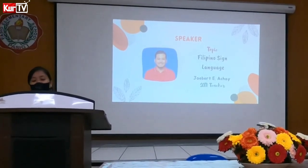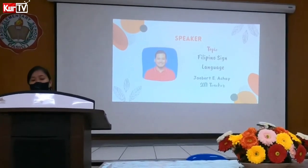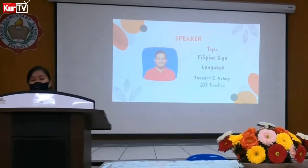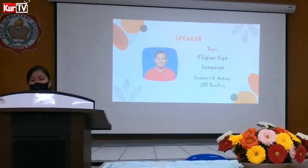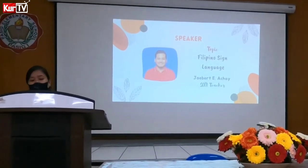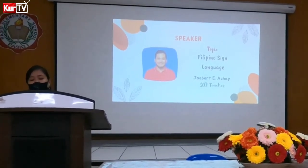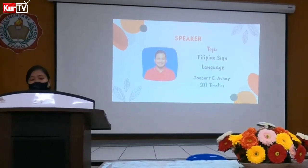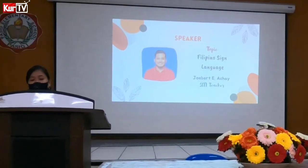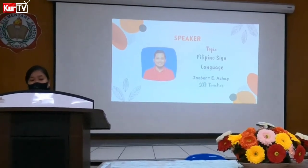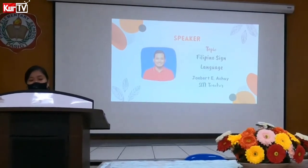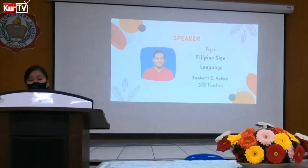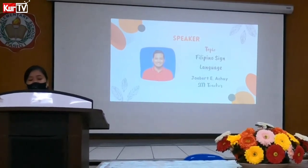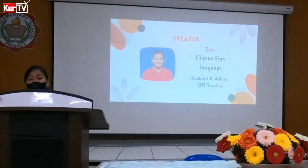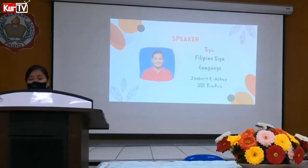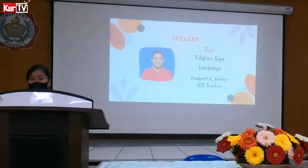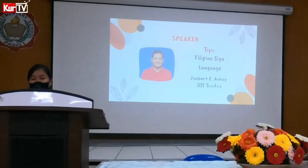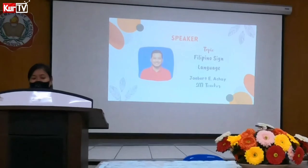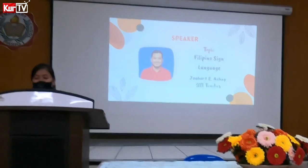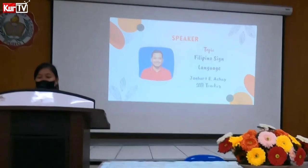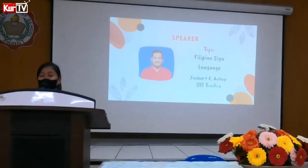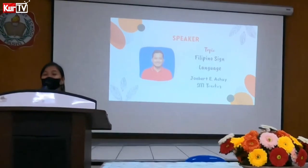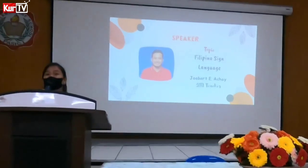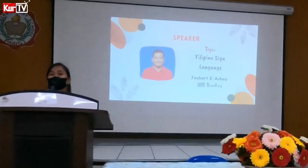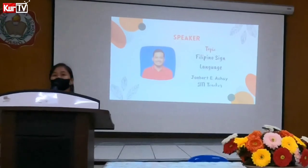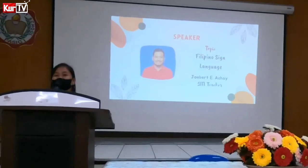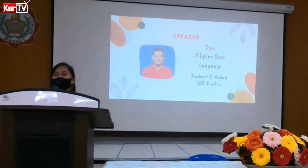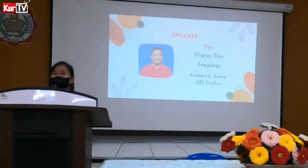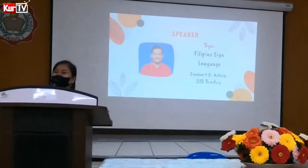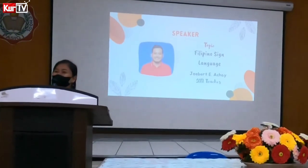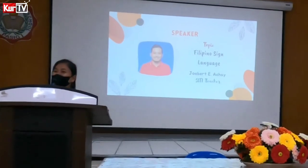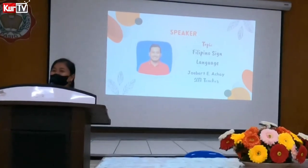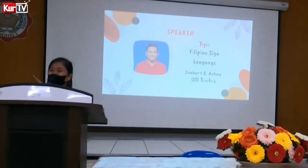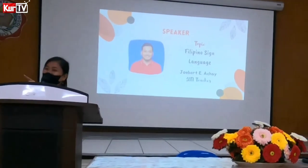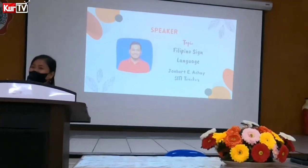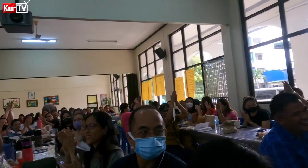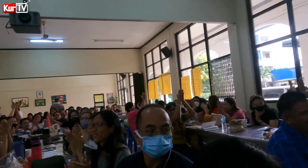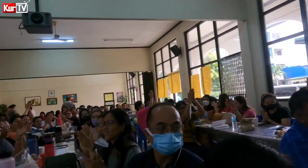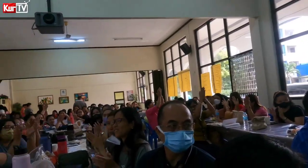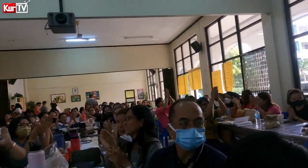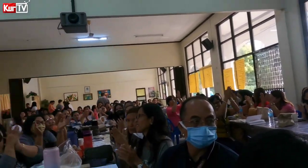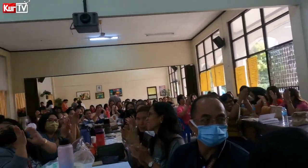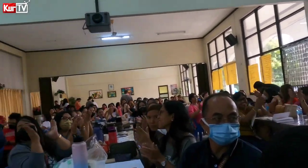Mr. Jobert at Achai, but known as Teacher Bert. Oh, diba?